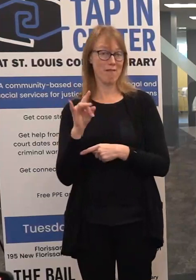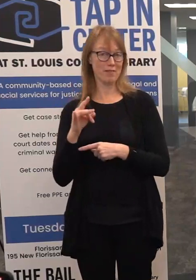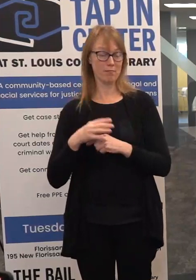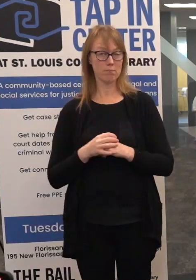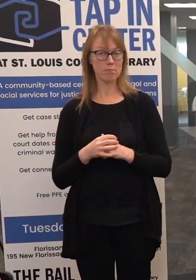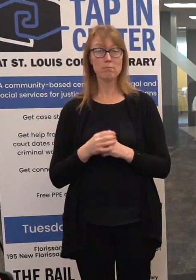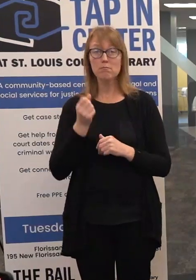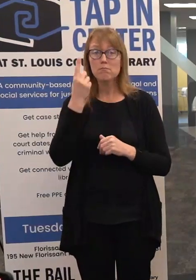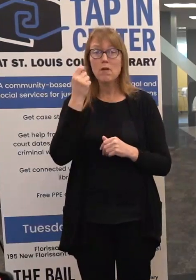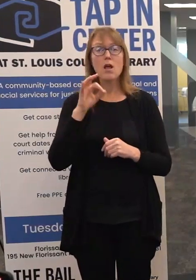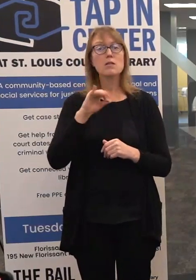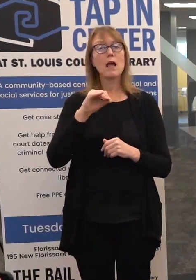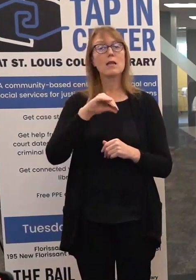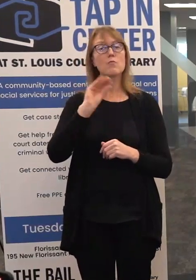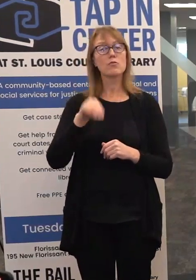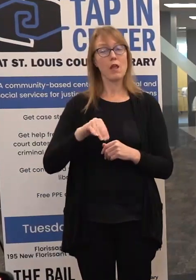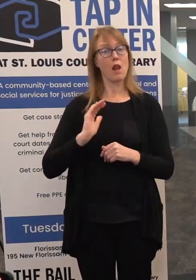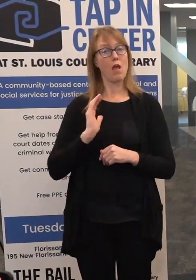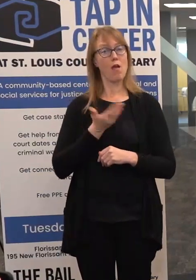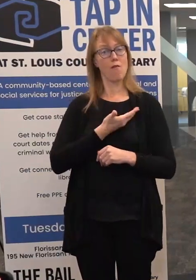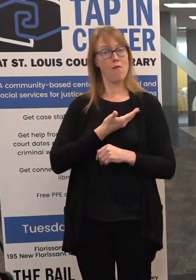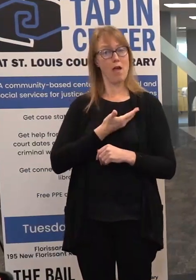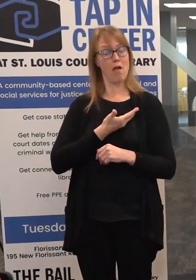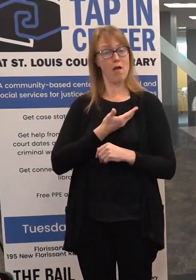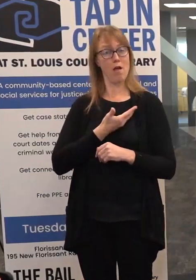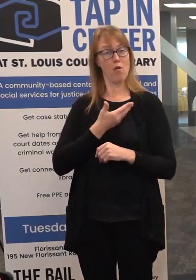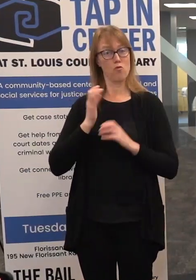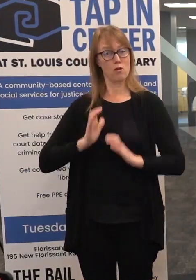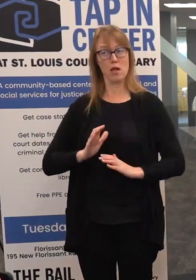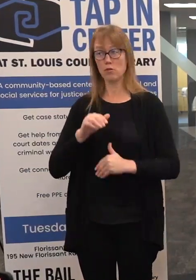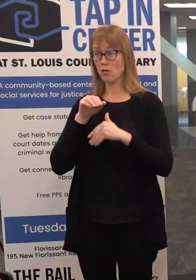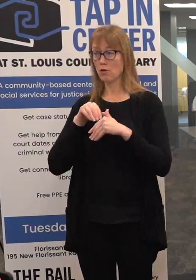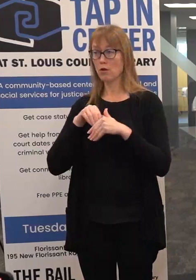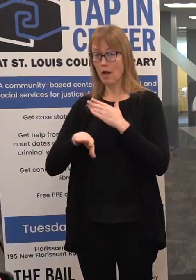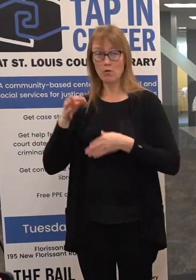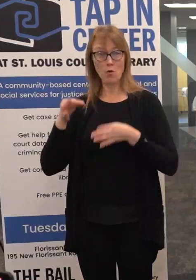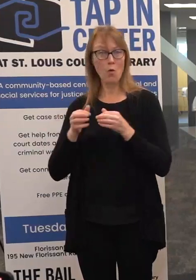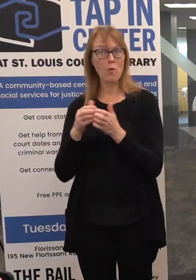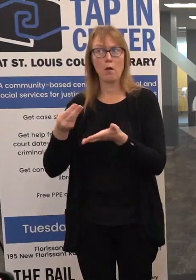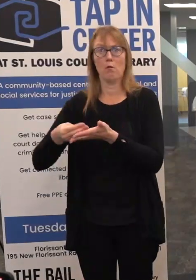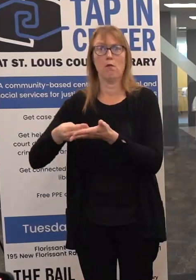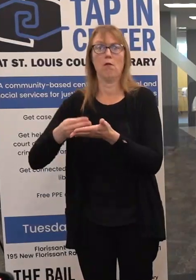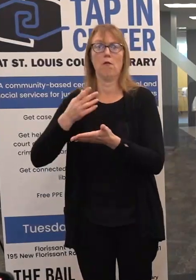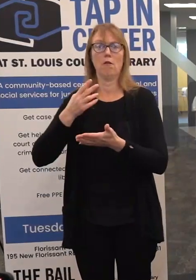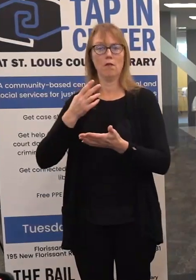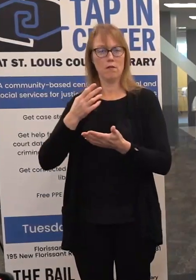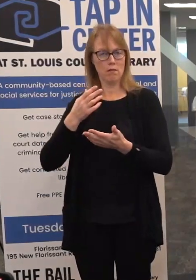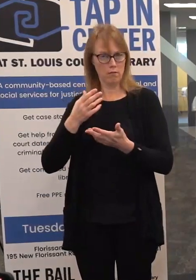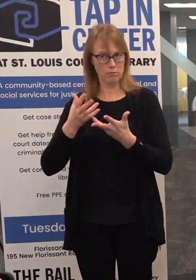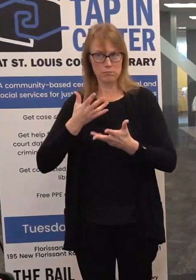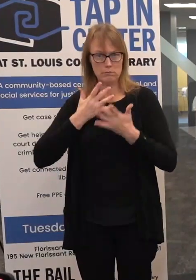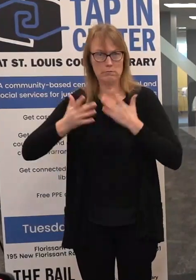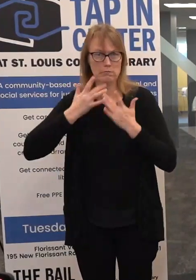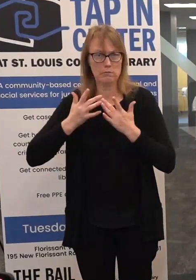90% of our clients return to court with no money on the line. Out of that 90%, 46% of those people literally have